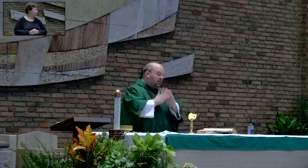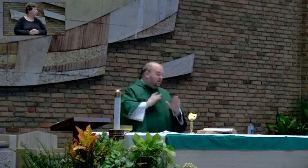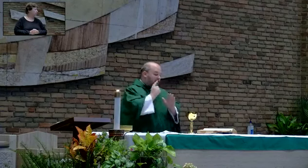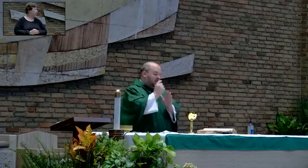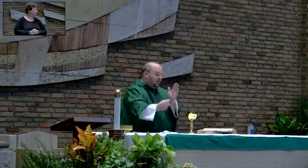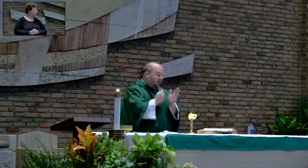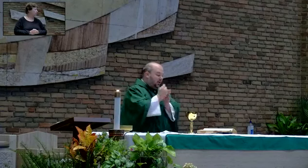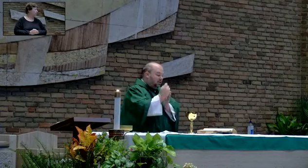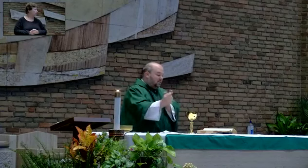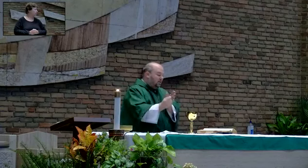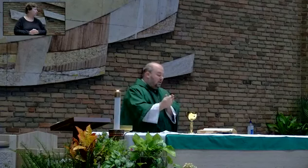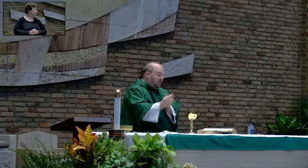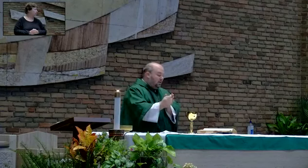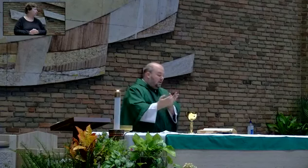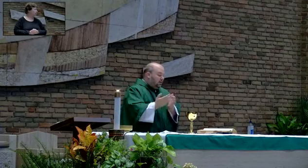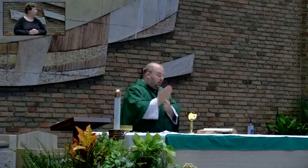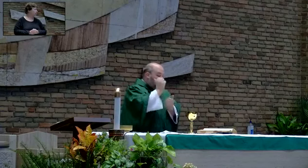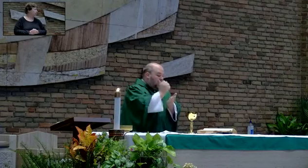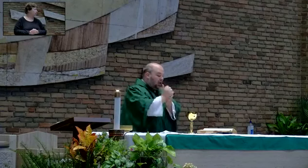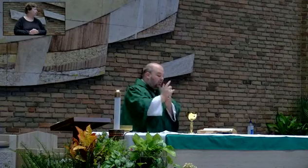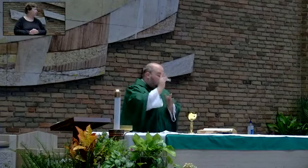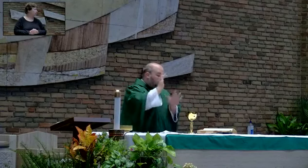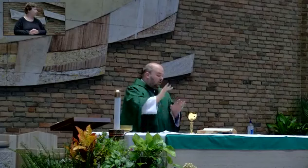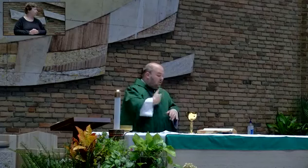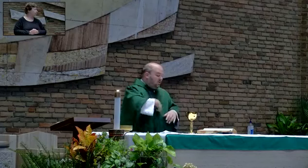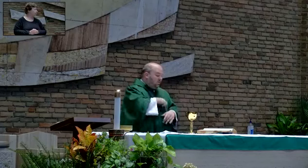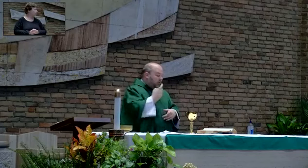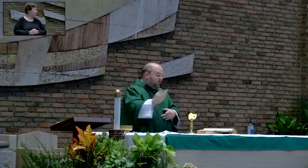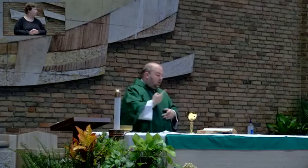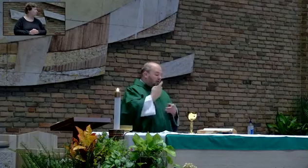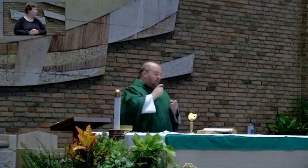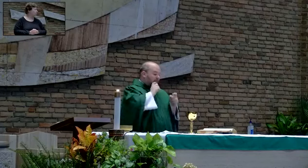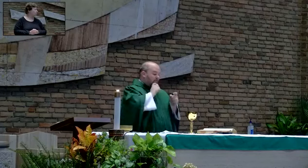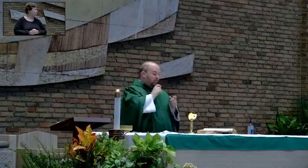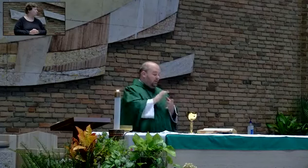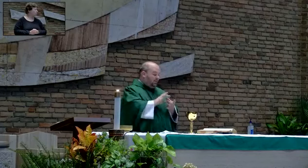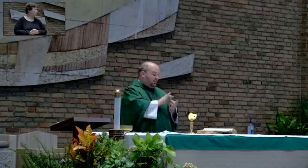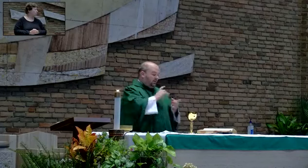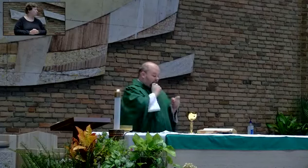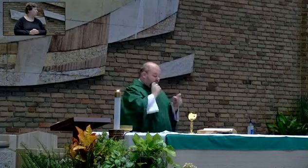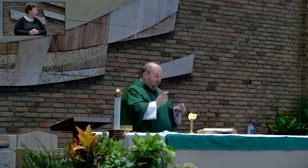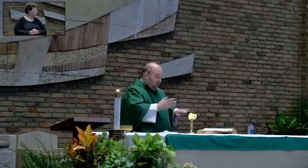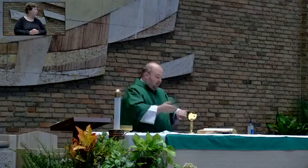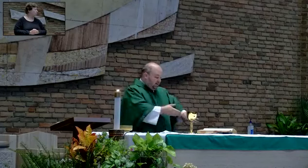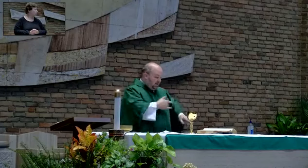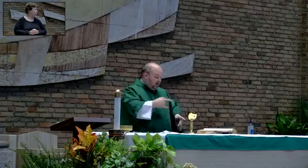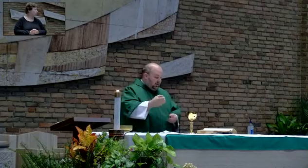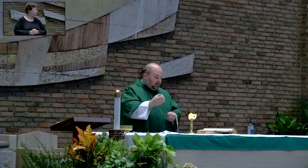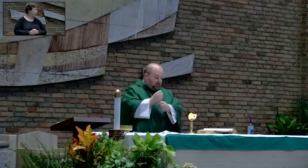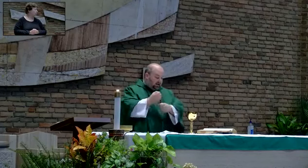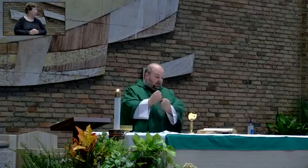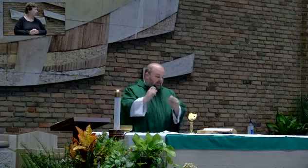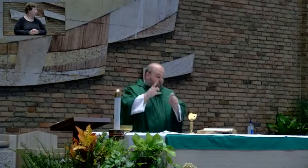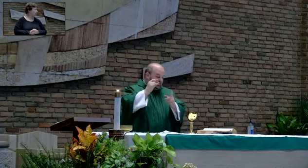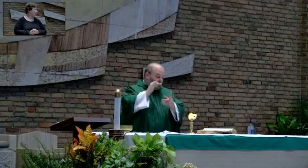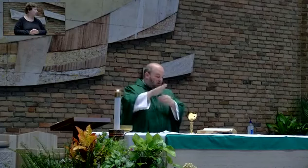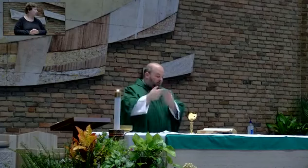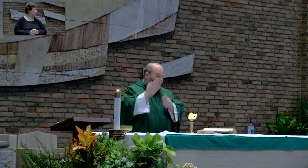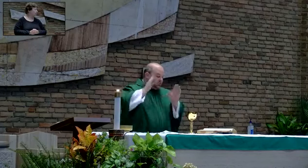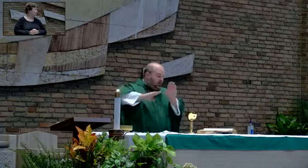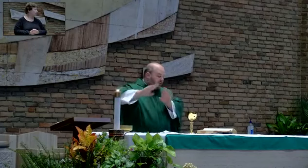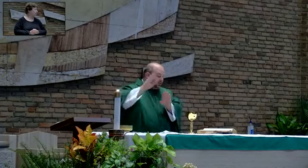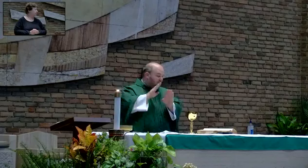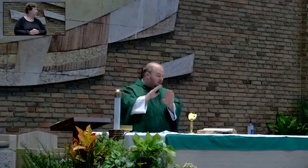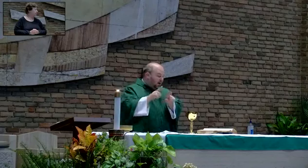grant peace in our days, that by the help of your mercy we may be always free from sin and safe from